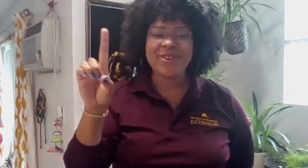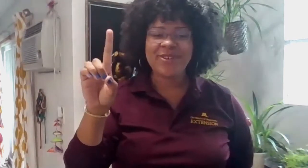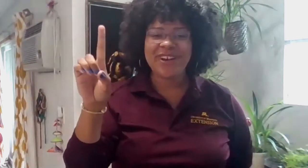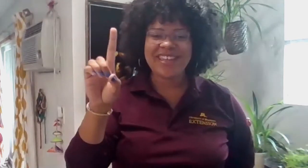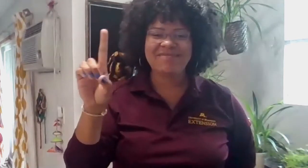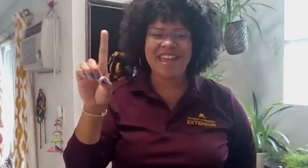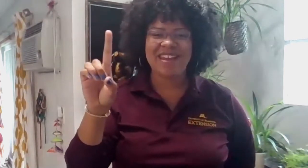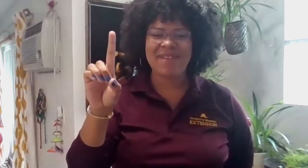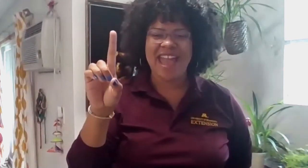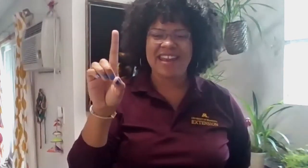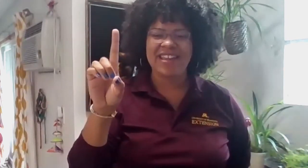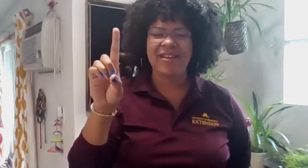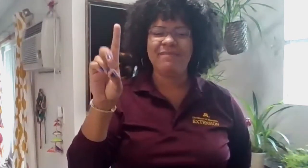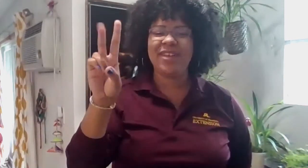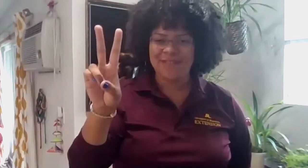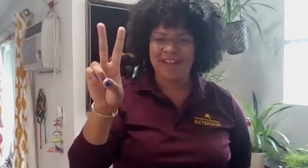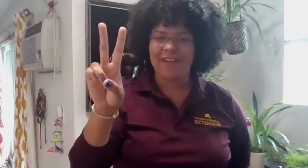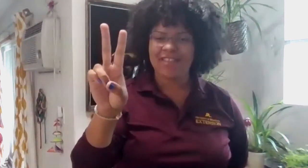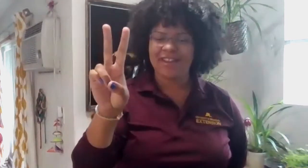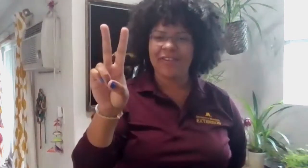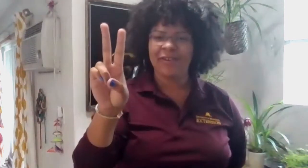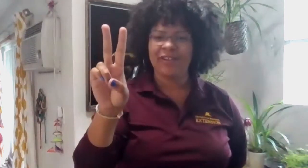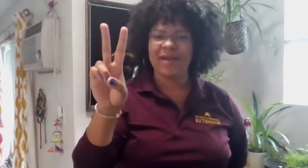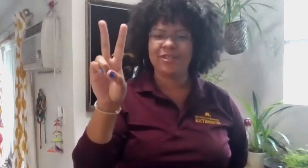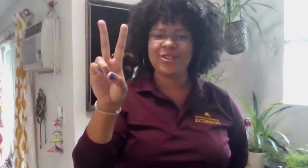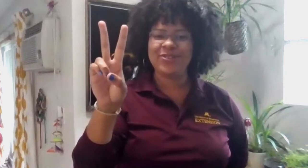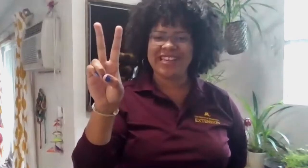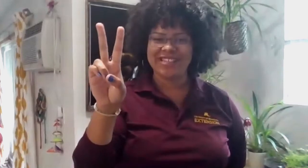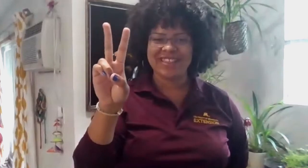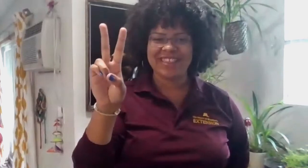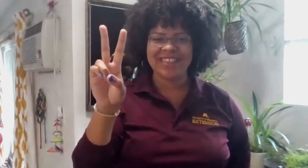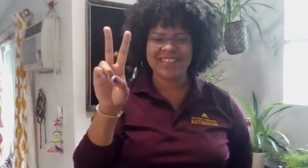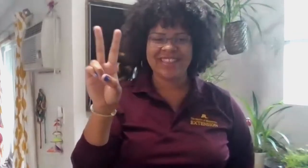2 is made by adding your middle finger also, holding up 2 digits.